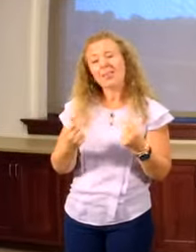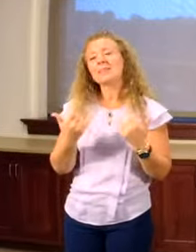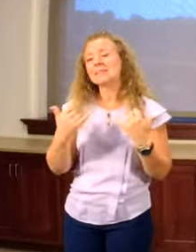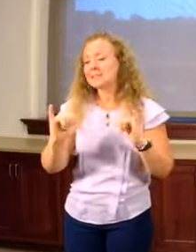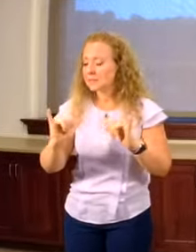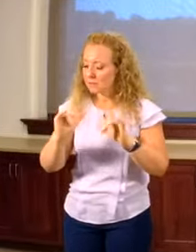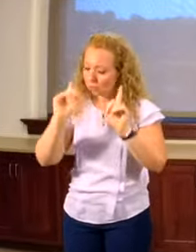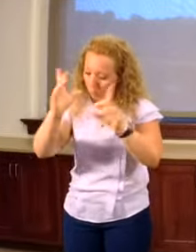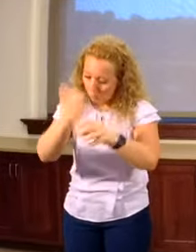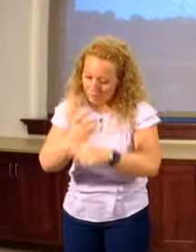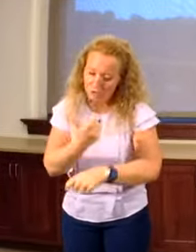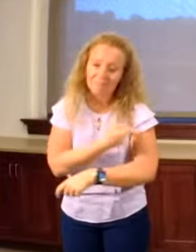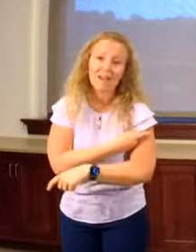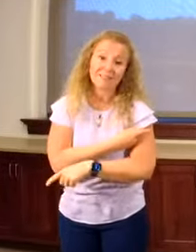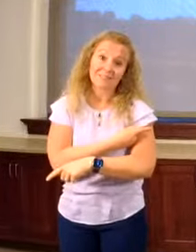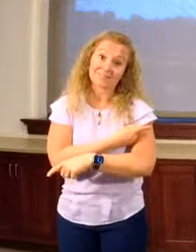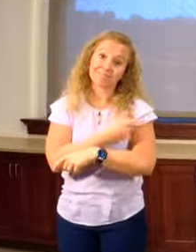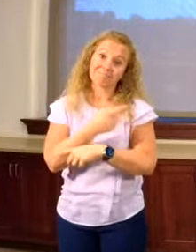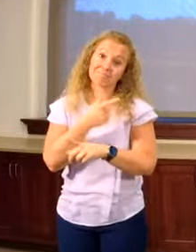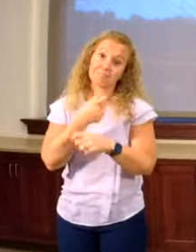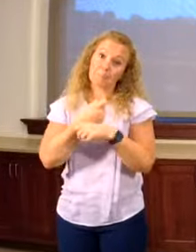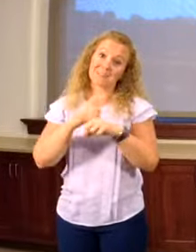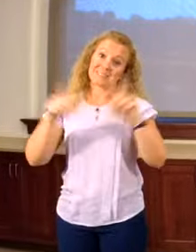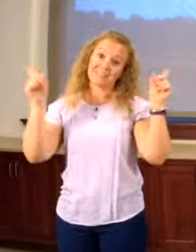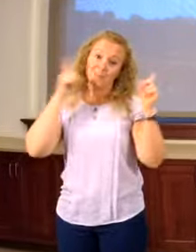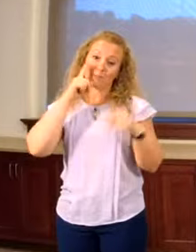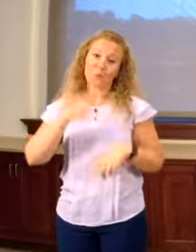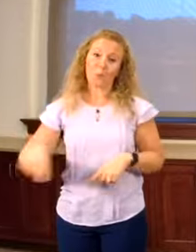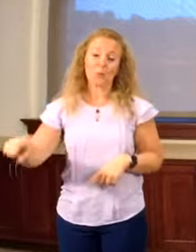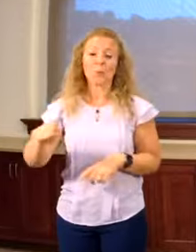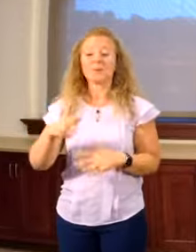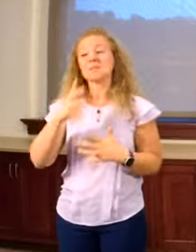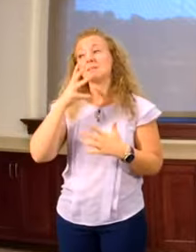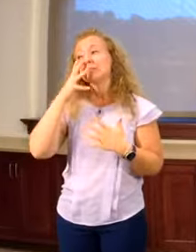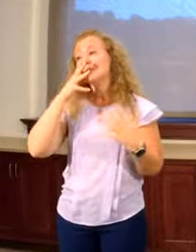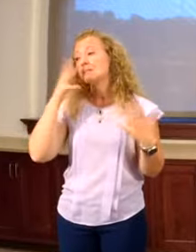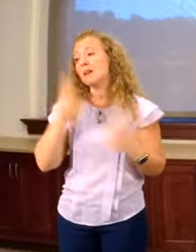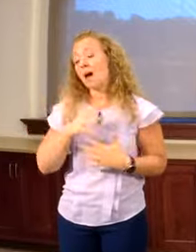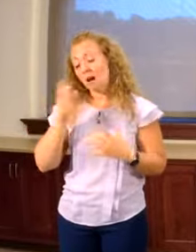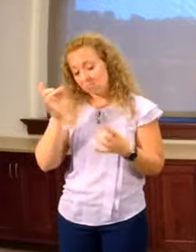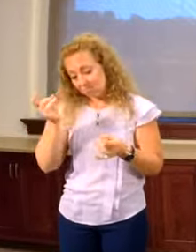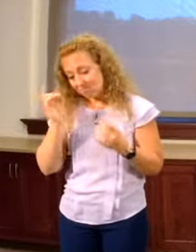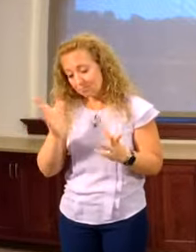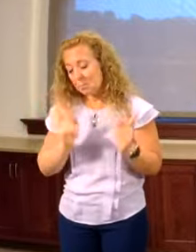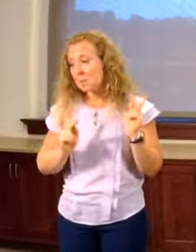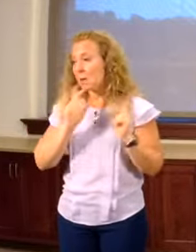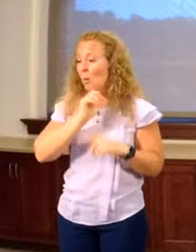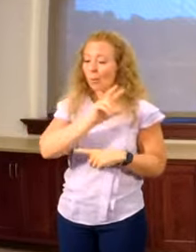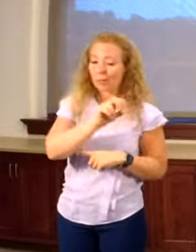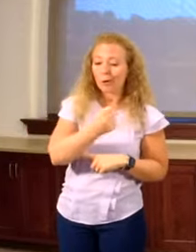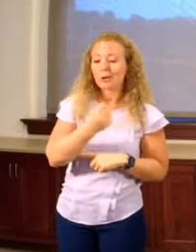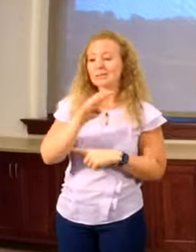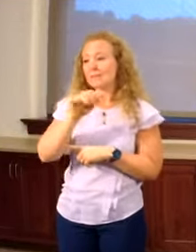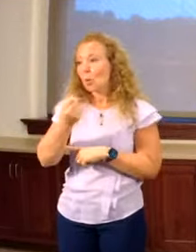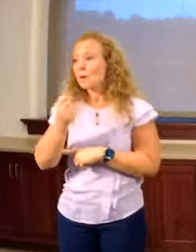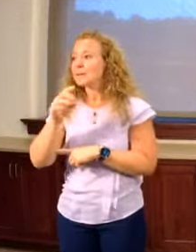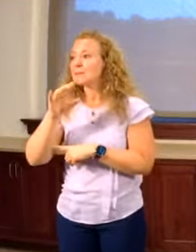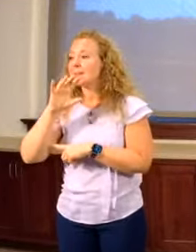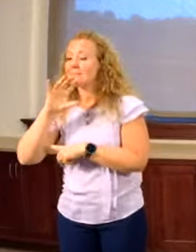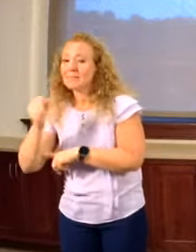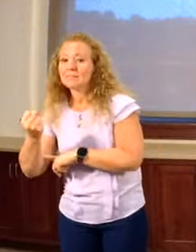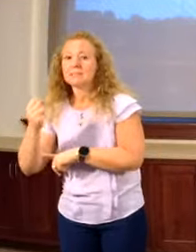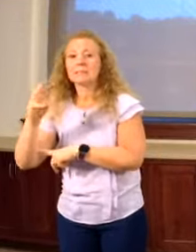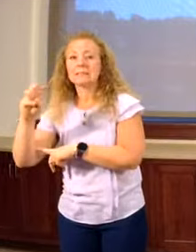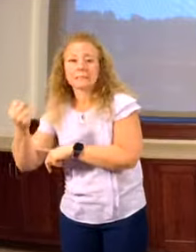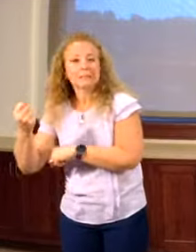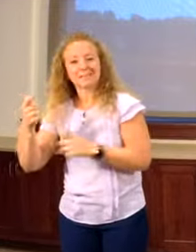get your vaccines. It makes a difference for you. It's tragic that we lose people in their 30s, 40s, 50s, 60s